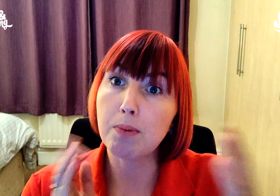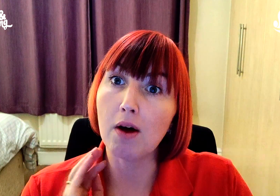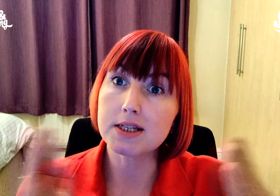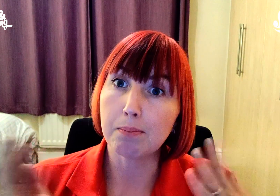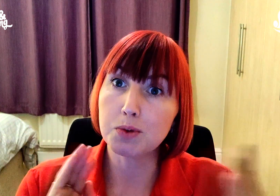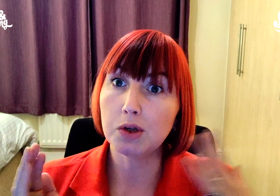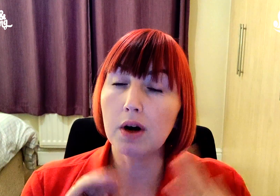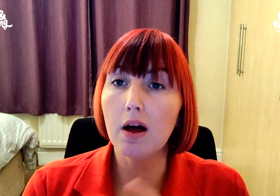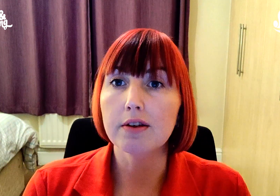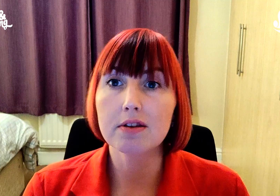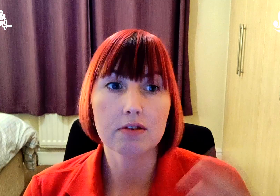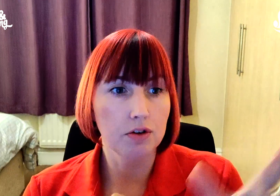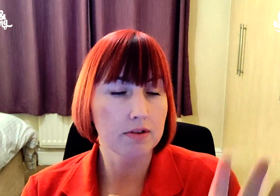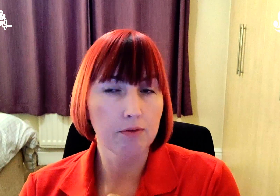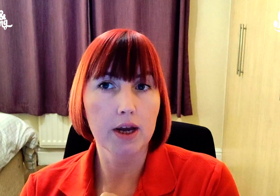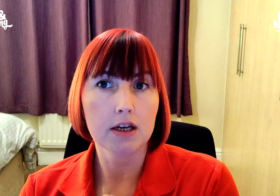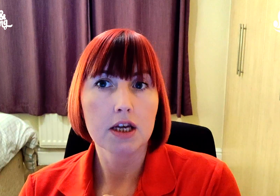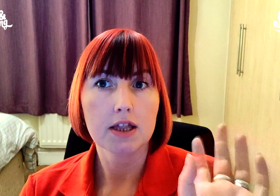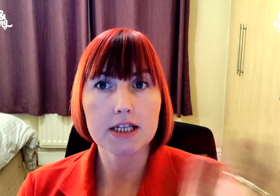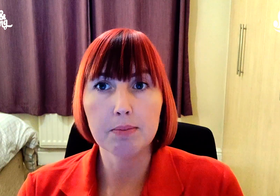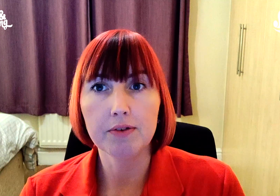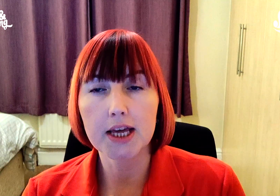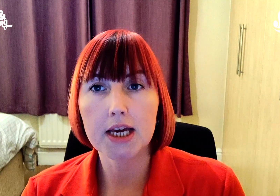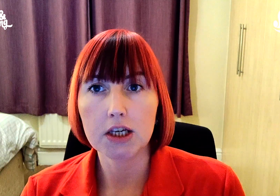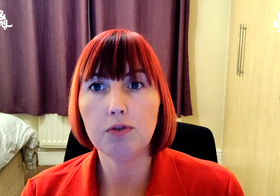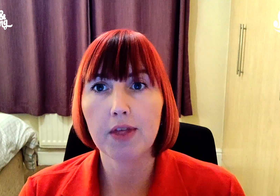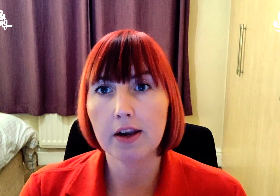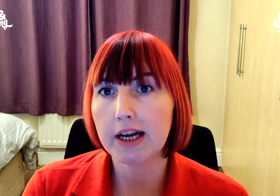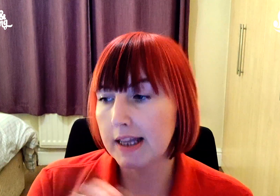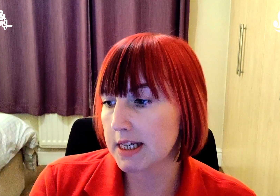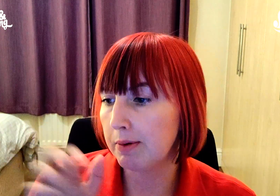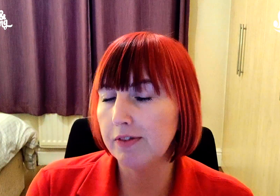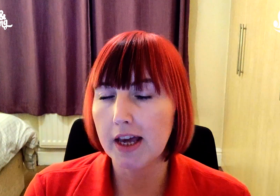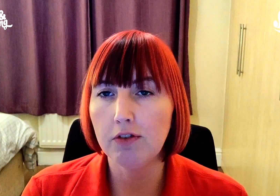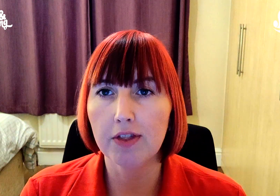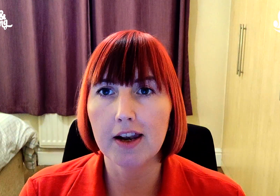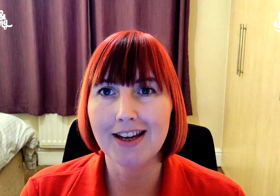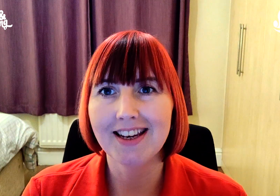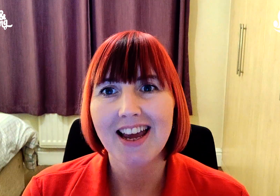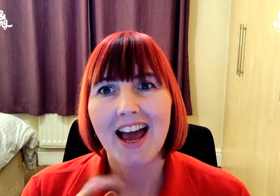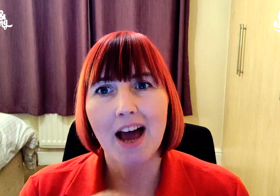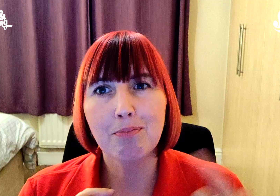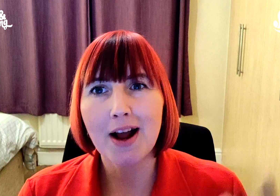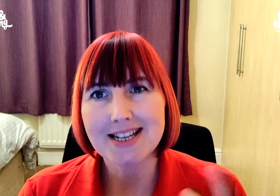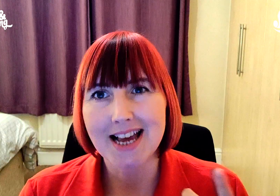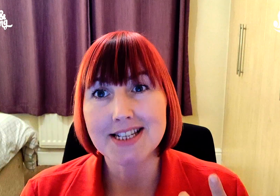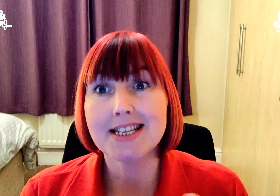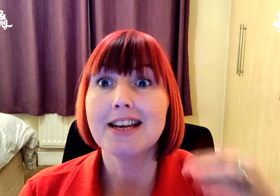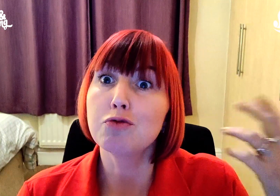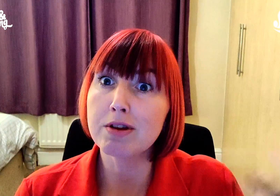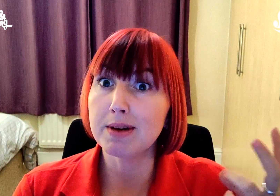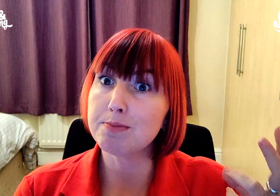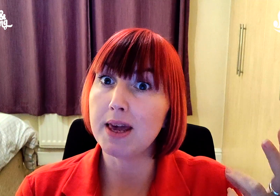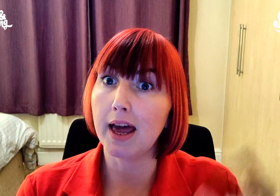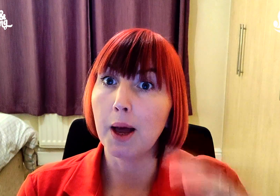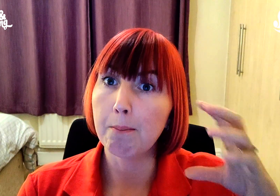divide those parts up between your class. So you say, right, that table over there, you've got that line, that table over there, you've got that line, and practice it, as I said,